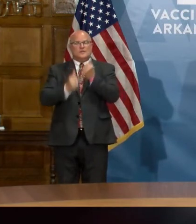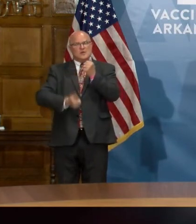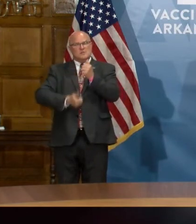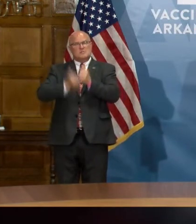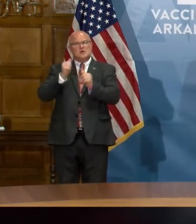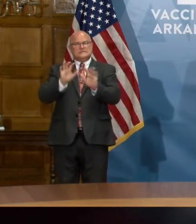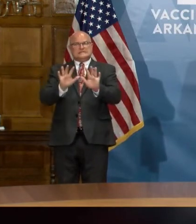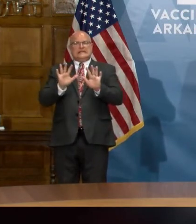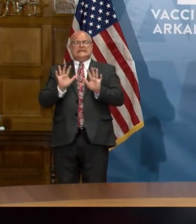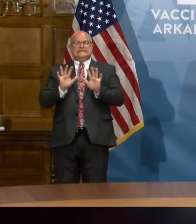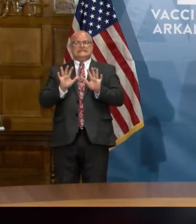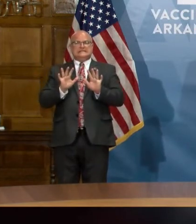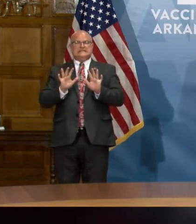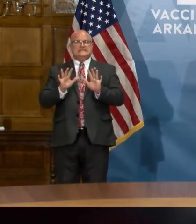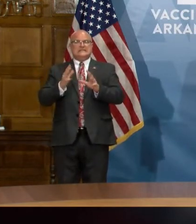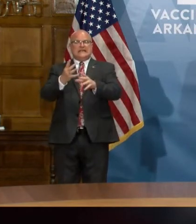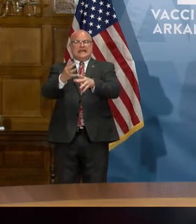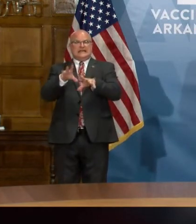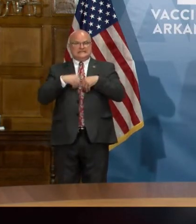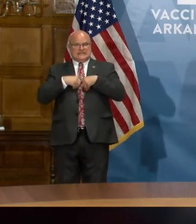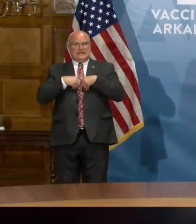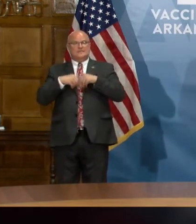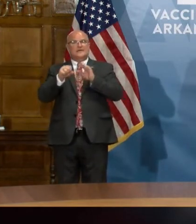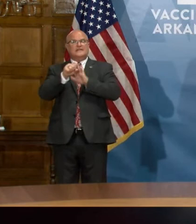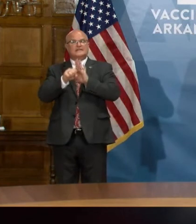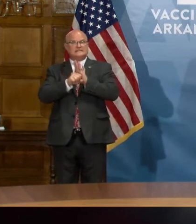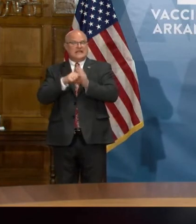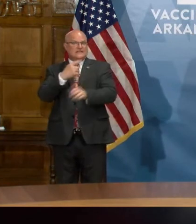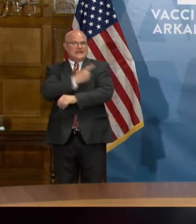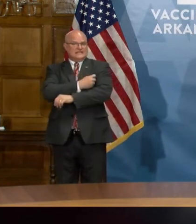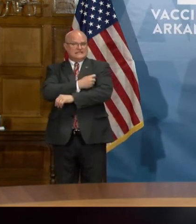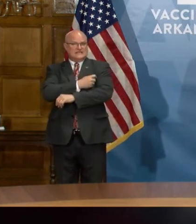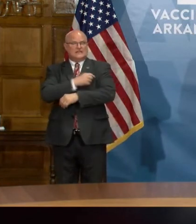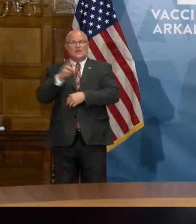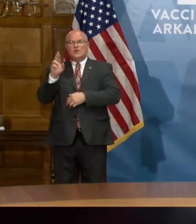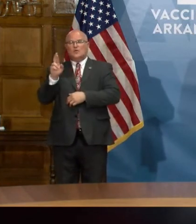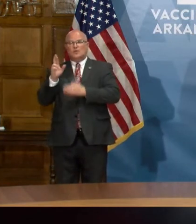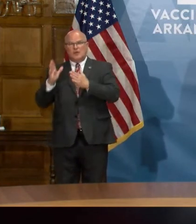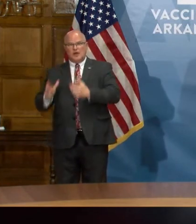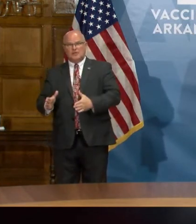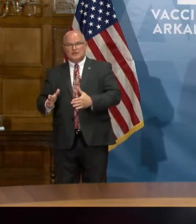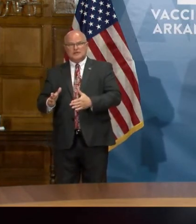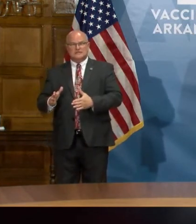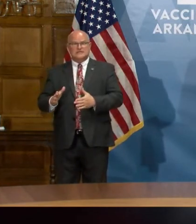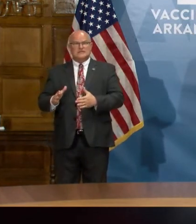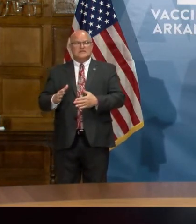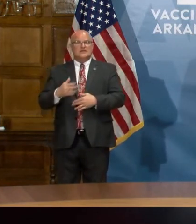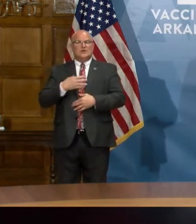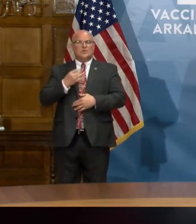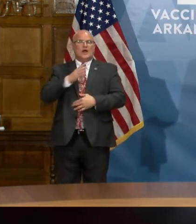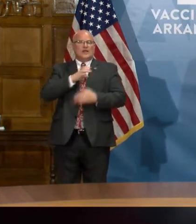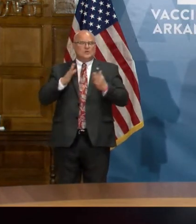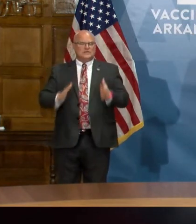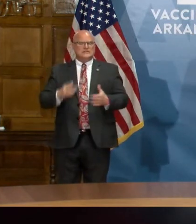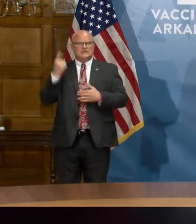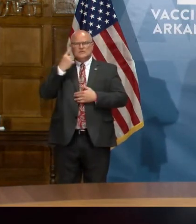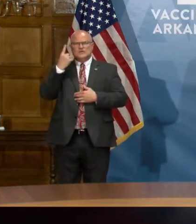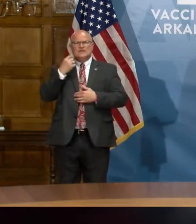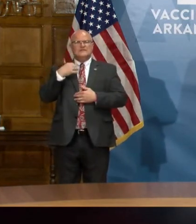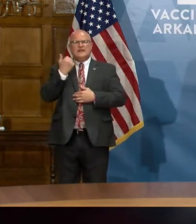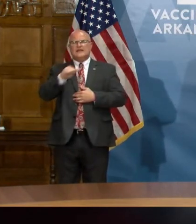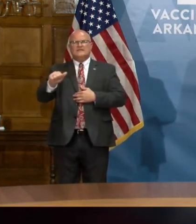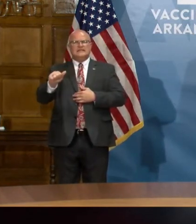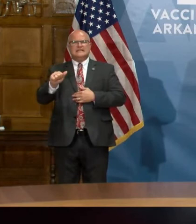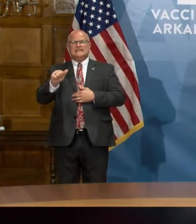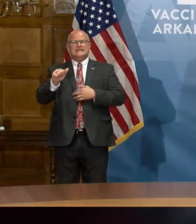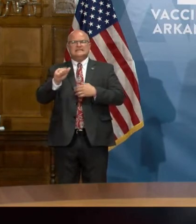most hesitant to take the vaccine tend to be Republicans and white evangelical Christians, and I just wondered if there is going to be